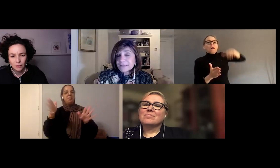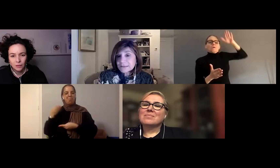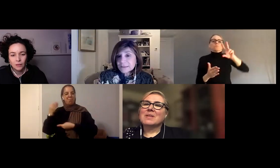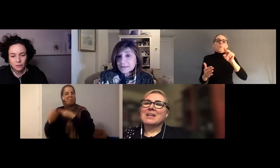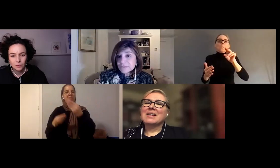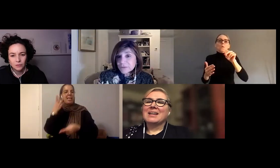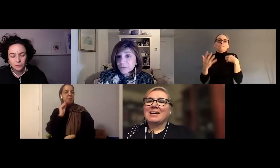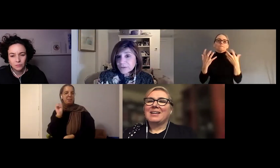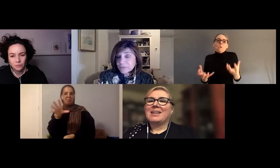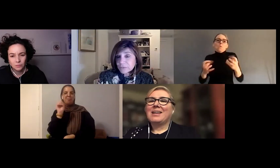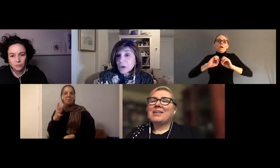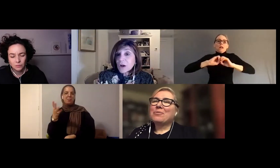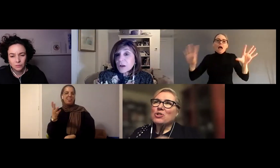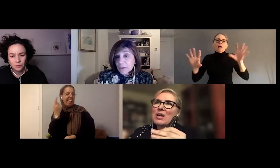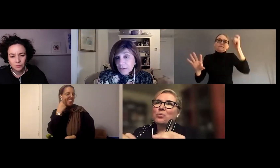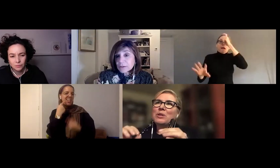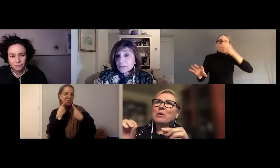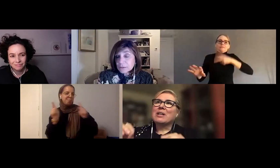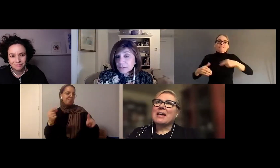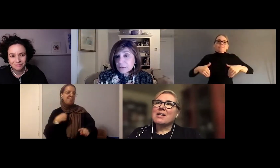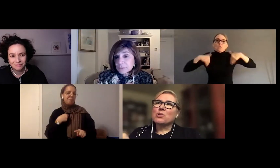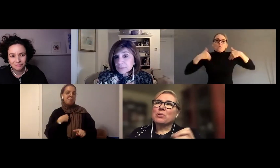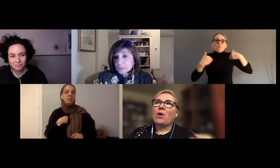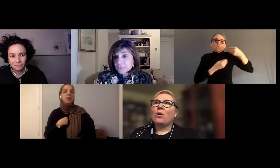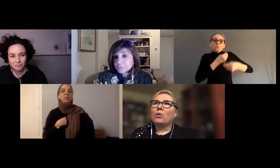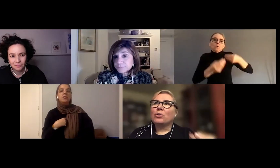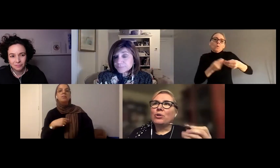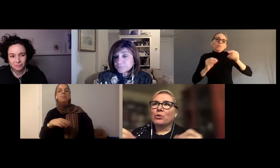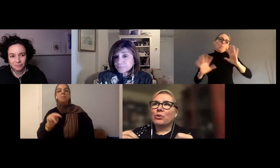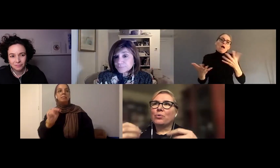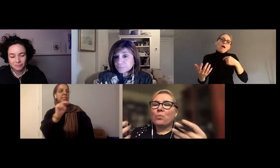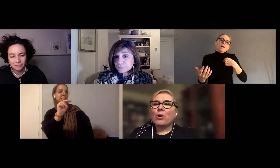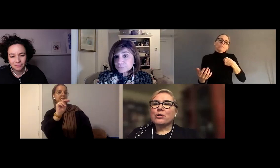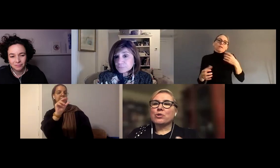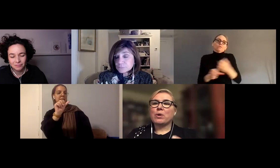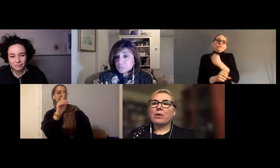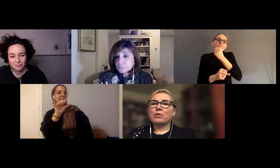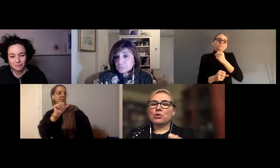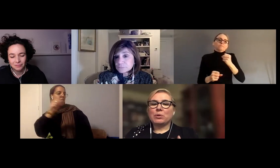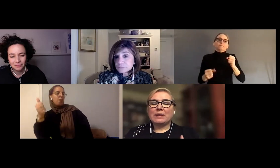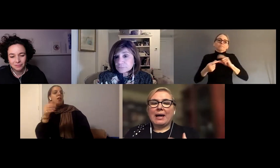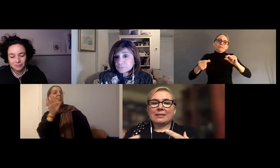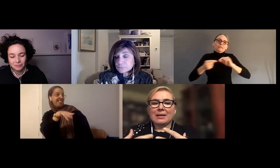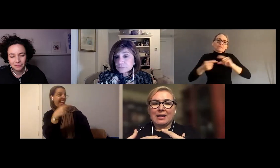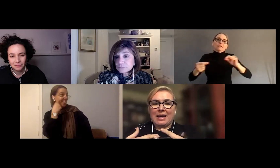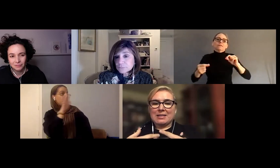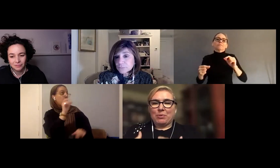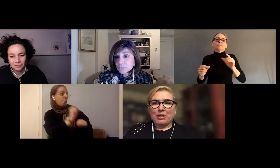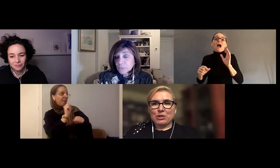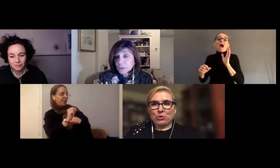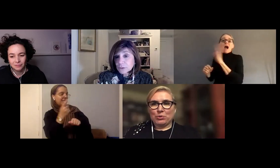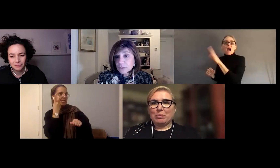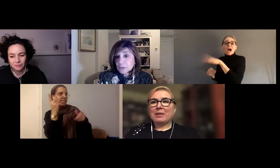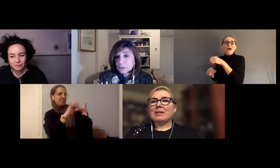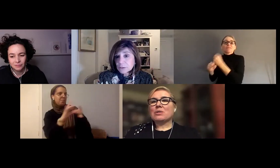I did try to bring it through. And I have to say, it really reconnects with all your works, where usually that